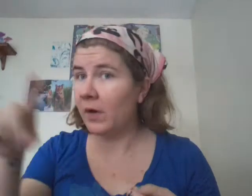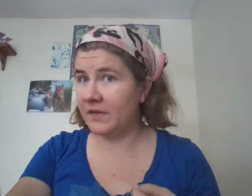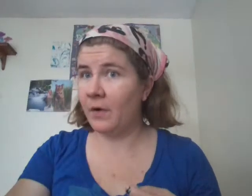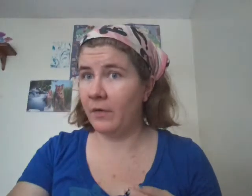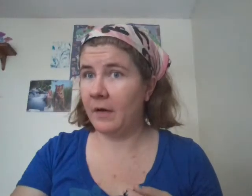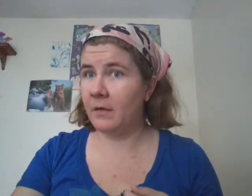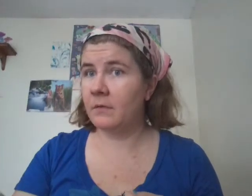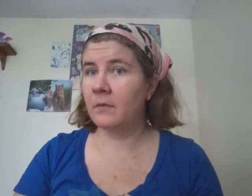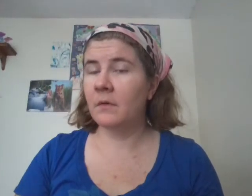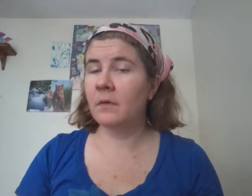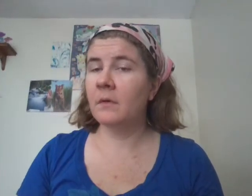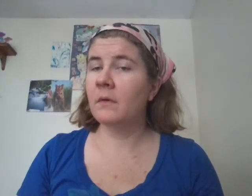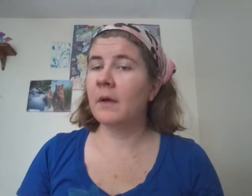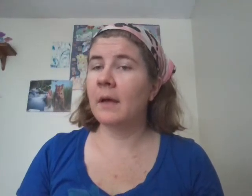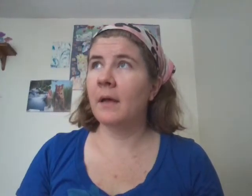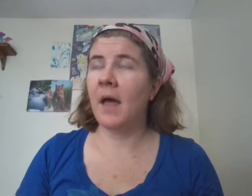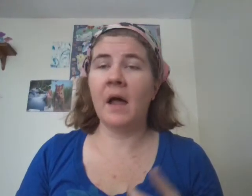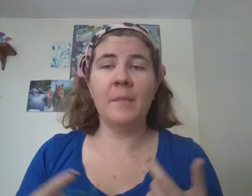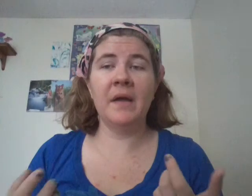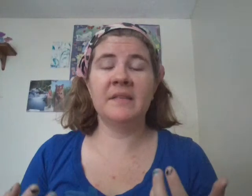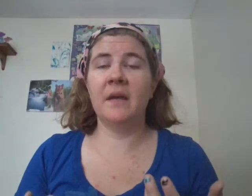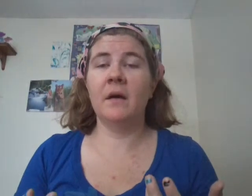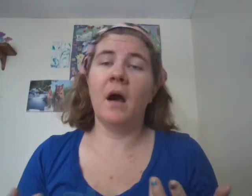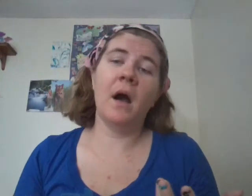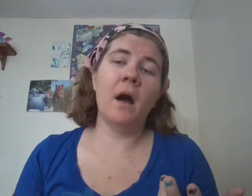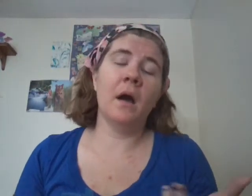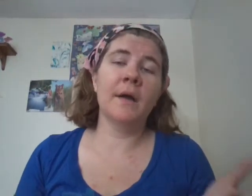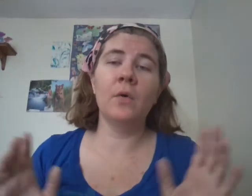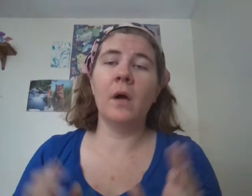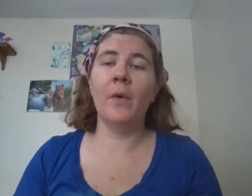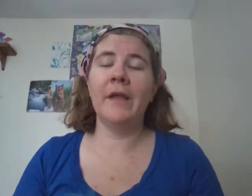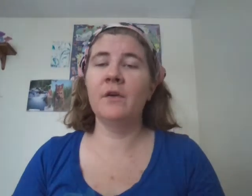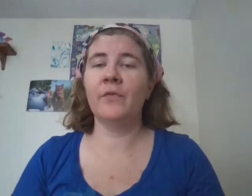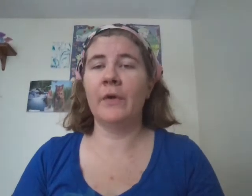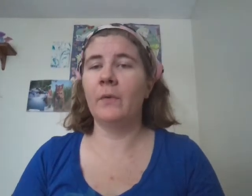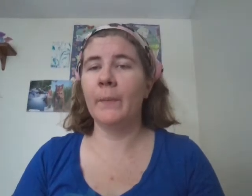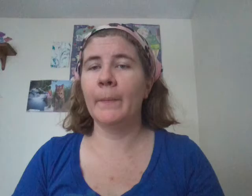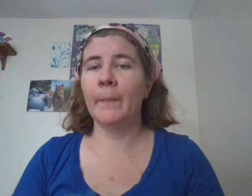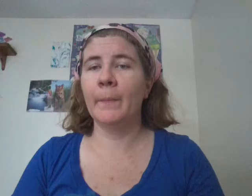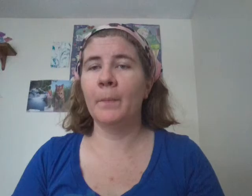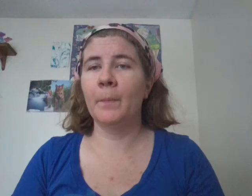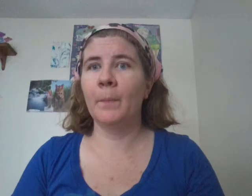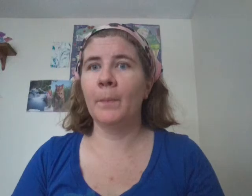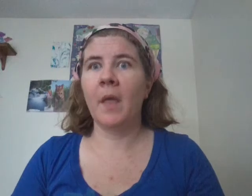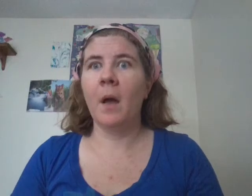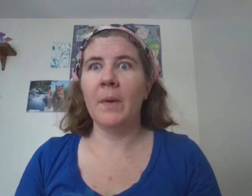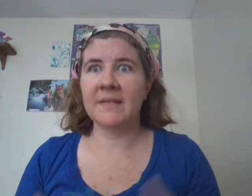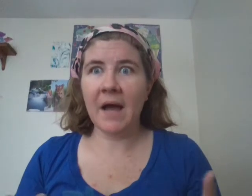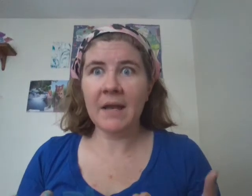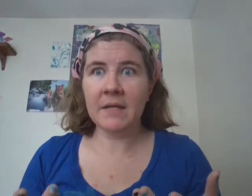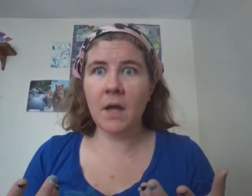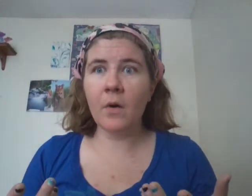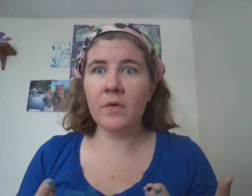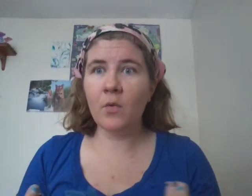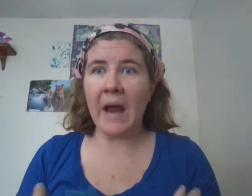want to go there. And I may say, all right, cool, I'll wait here for you. Because I didn't know you were